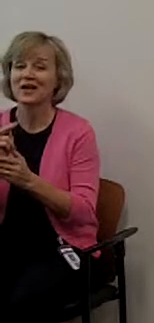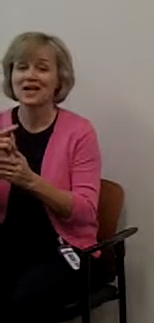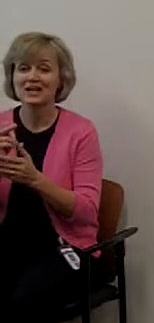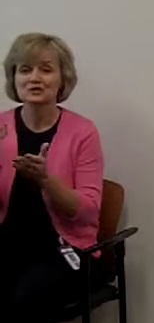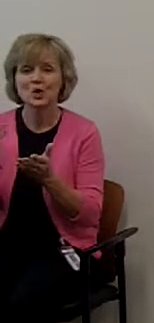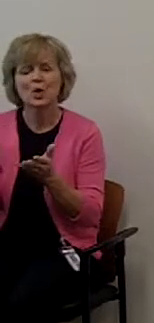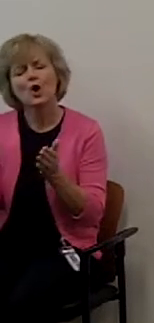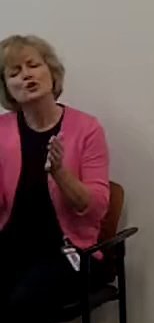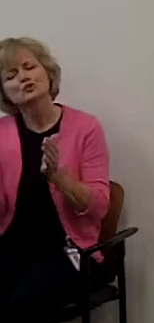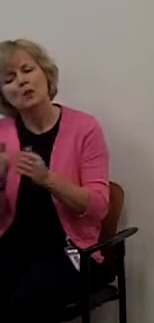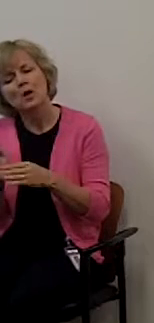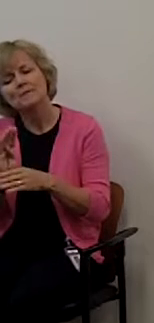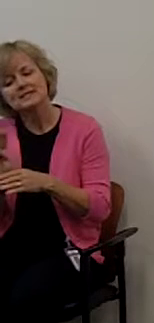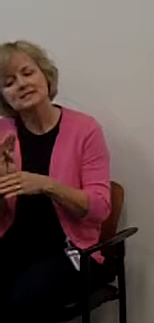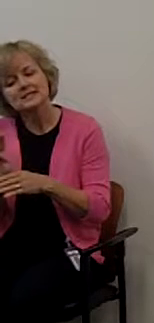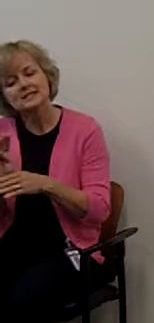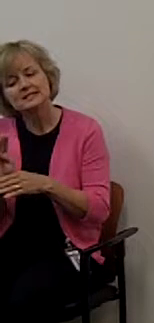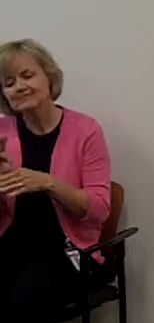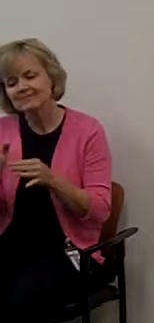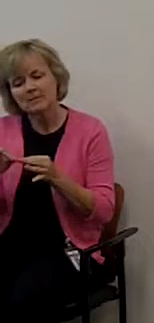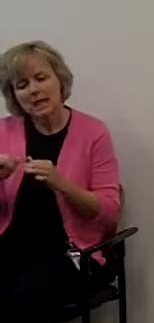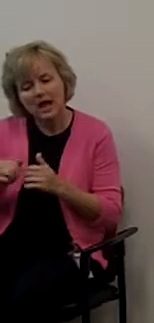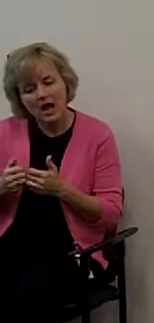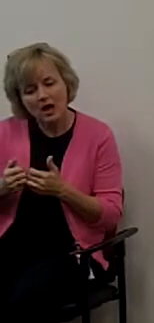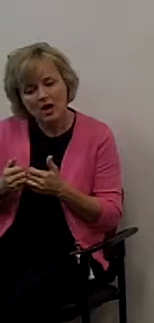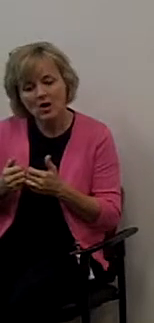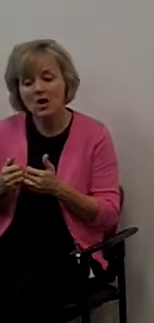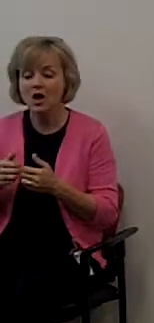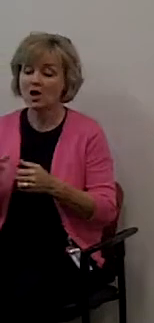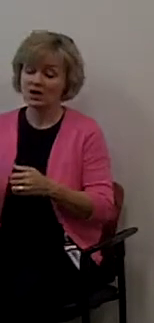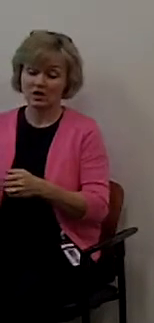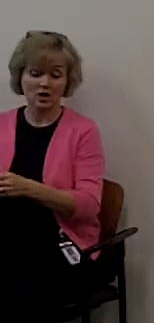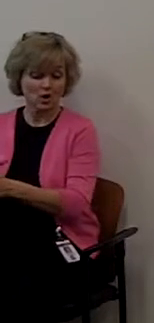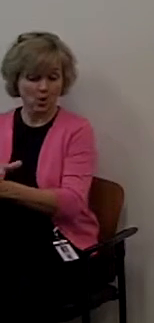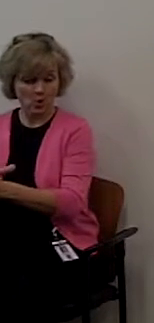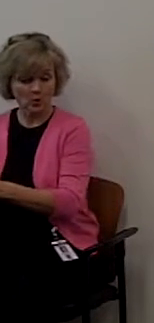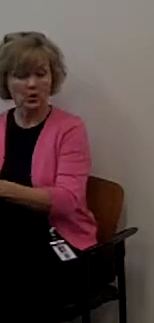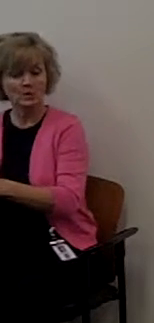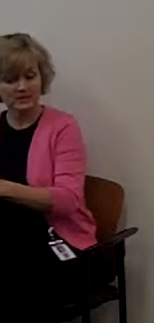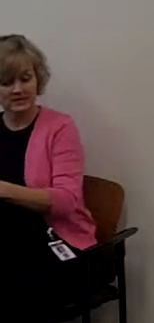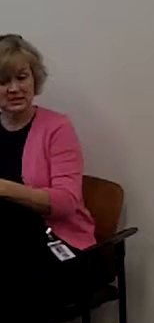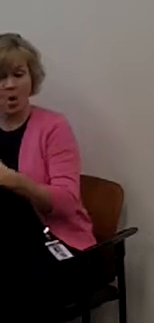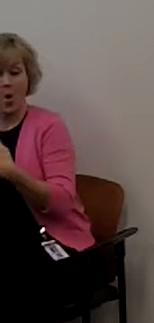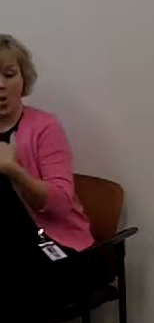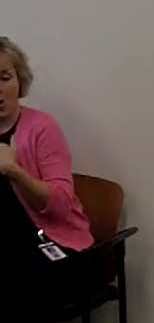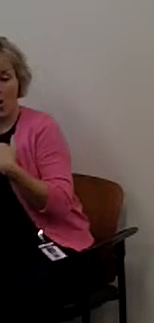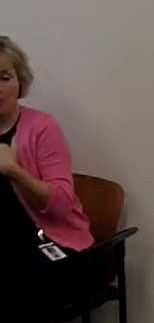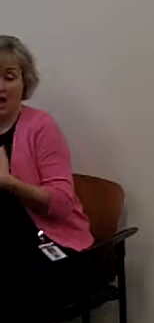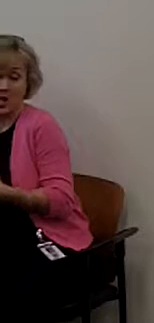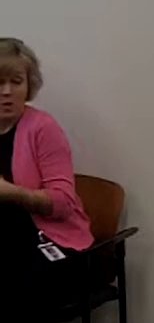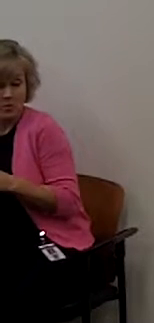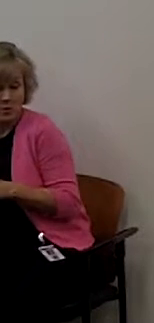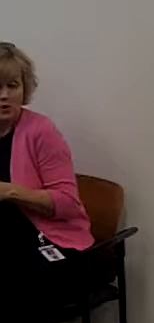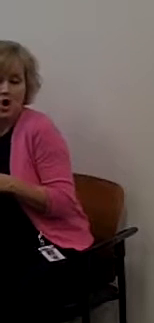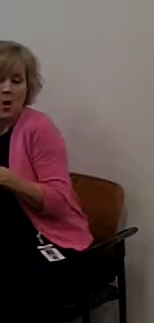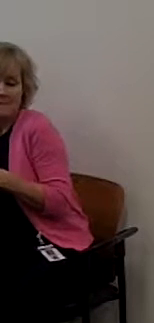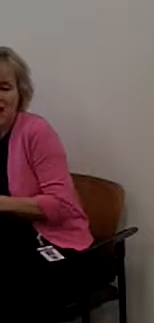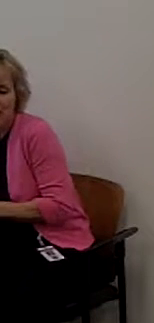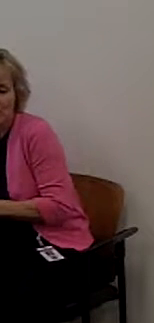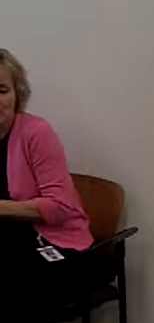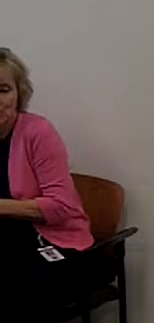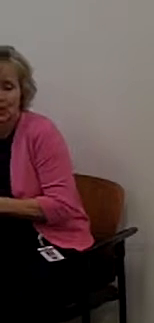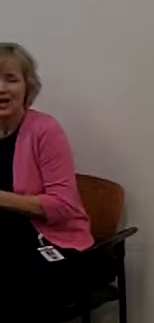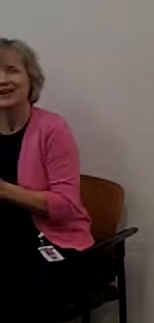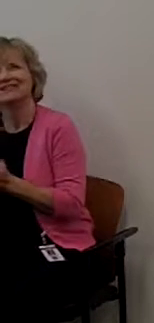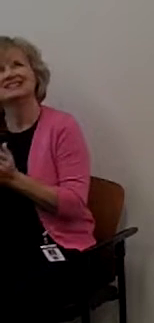So a small business is defined as kind of a local business owned by a single person or a partnership, usually with